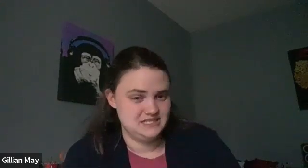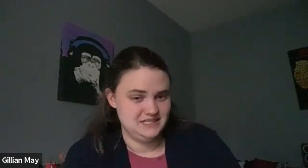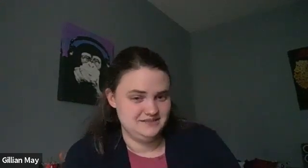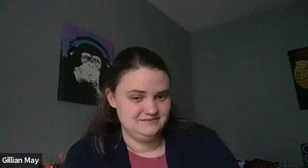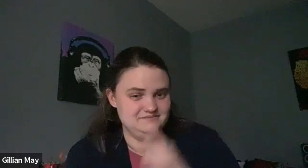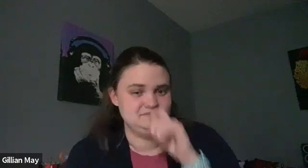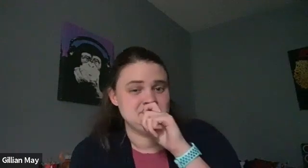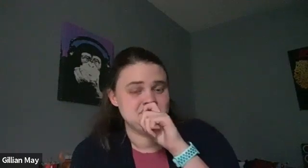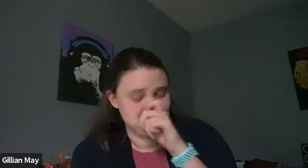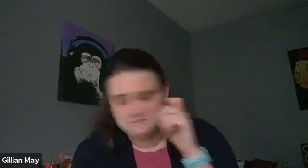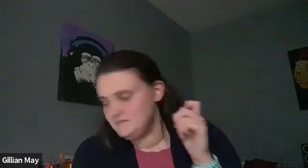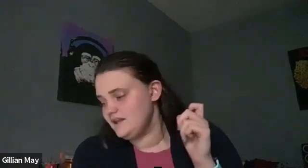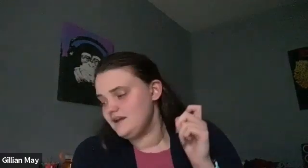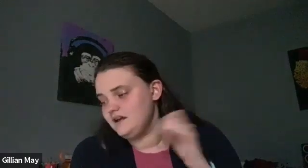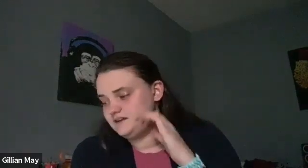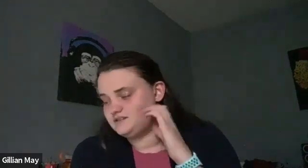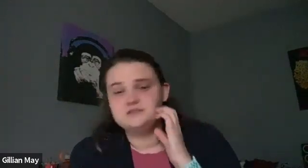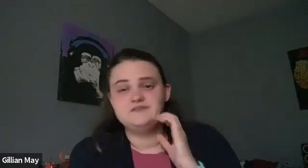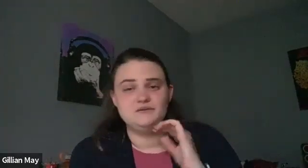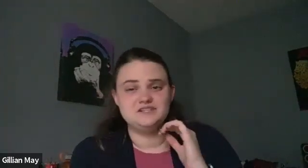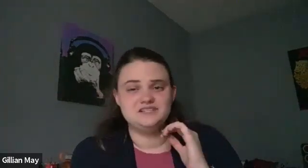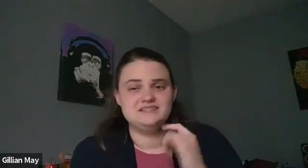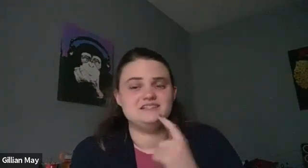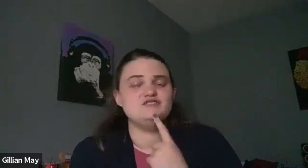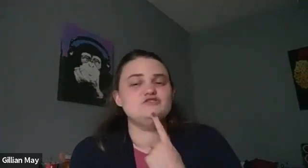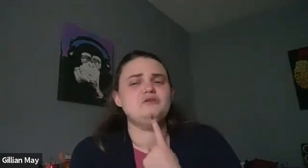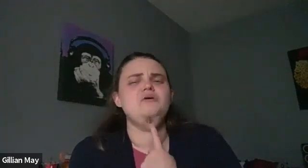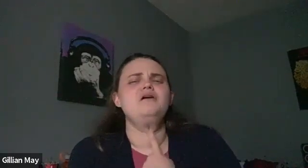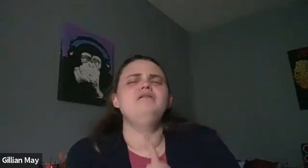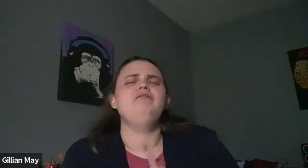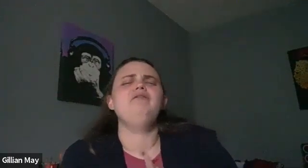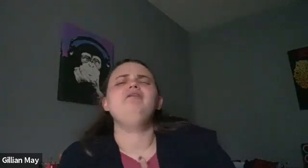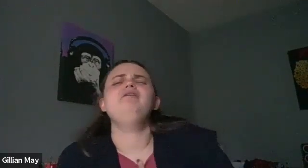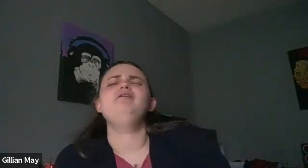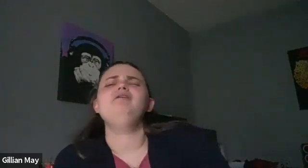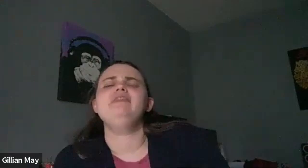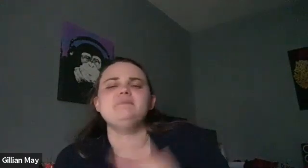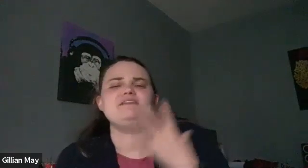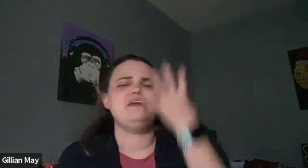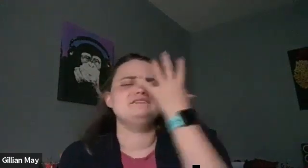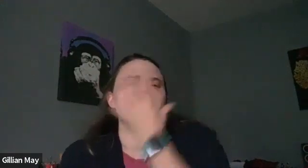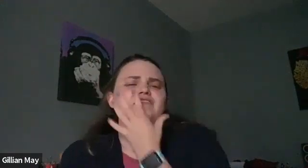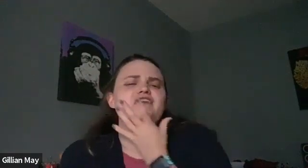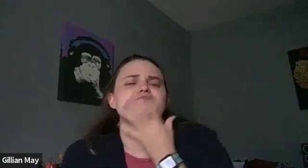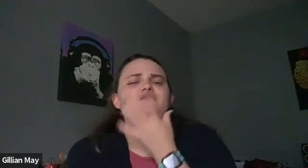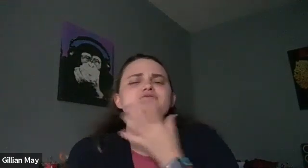Thirsty. And it's always funny watching kids, because they'll go, oh, and they make like that nose of